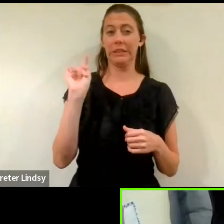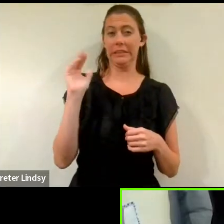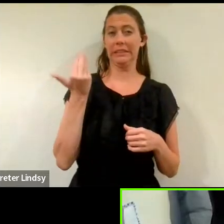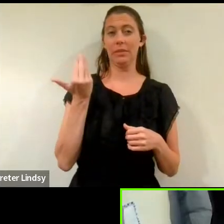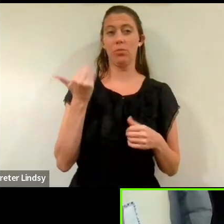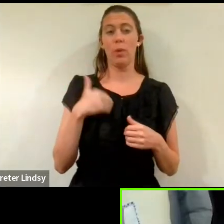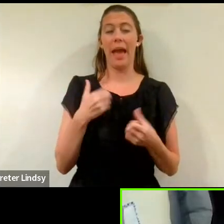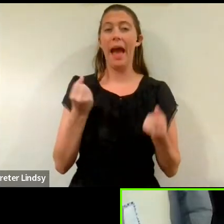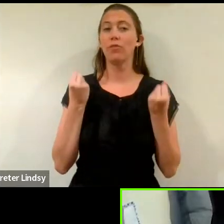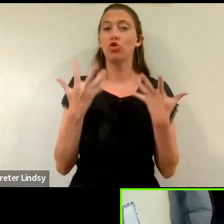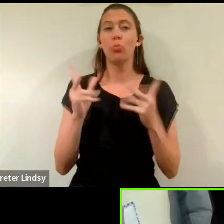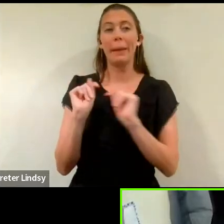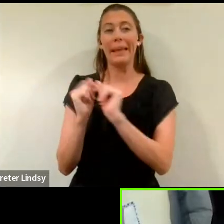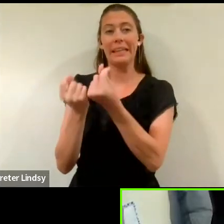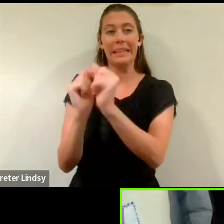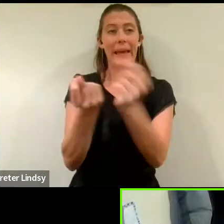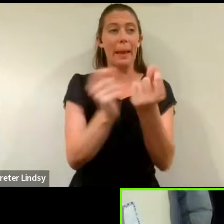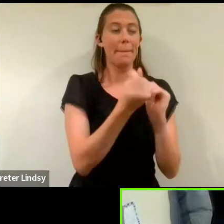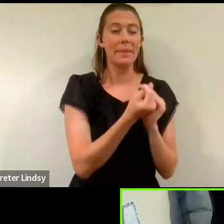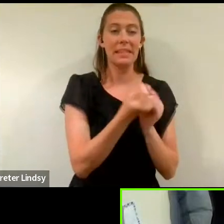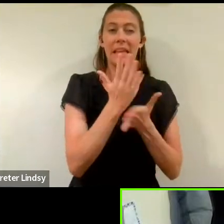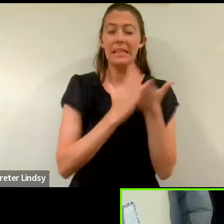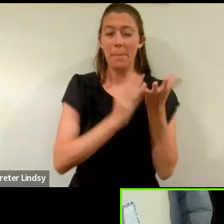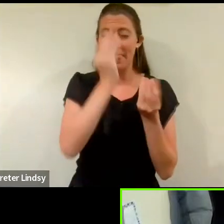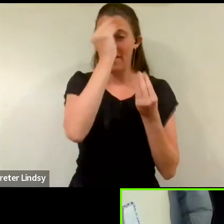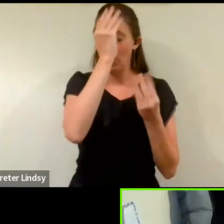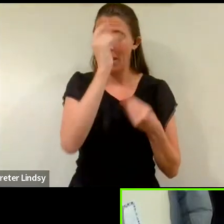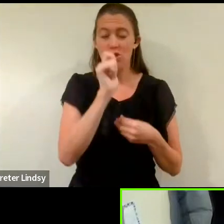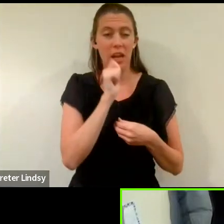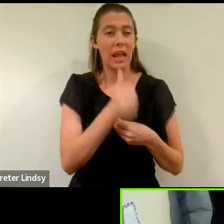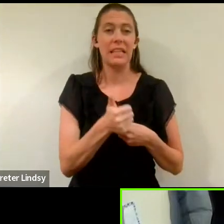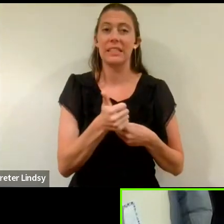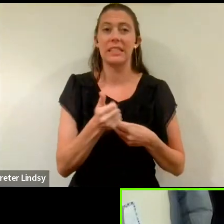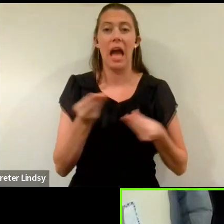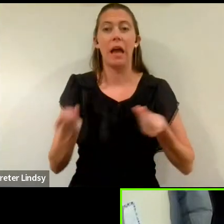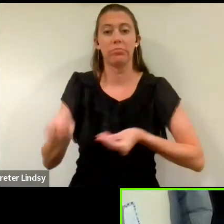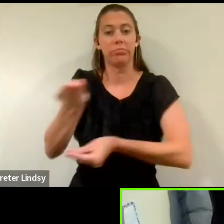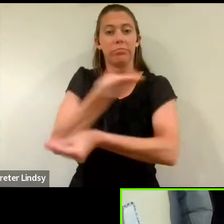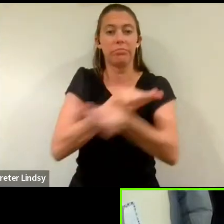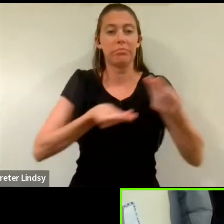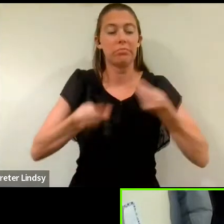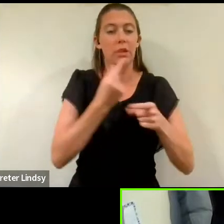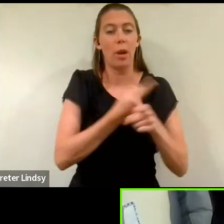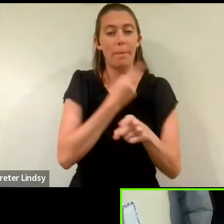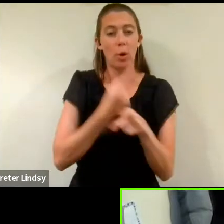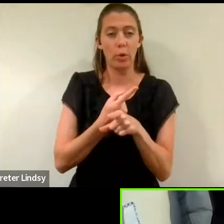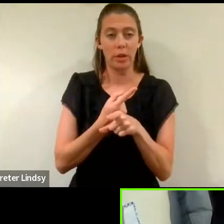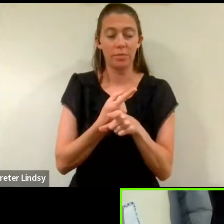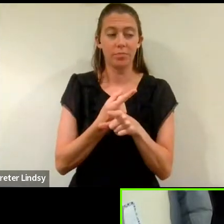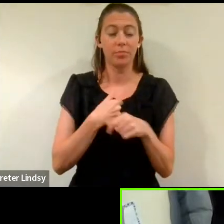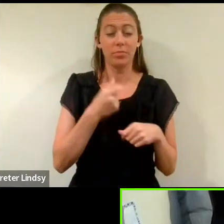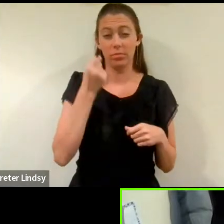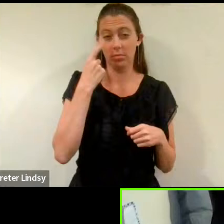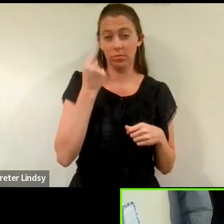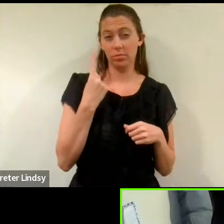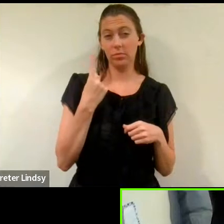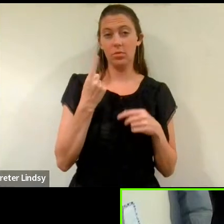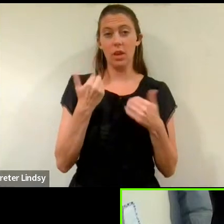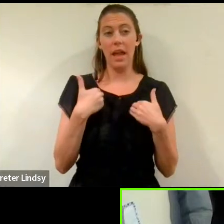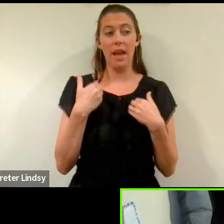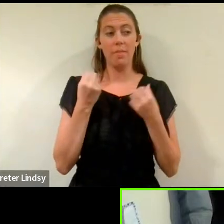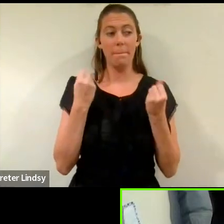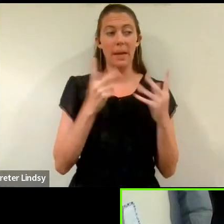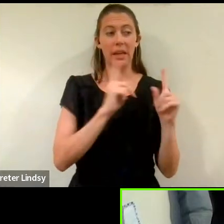and beliefs, there definitely can be, but on the general information that's going